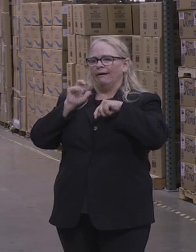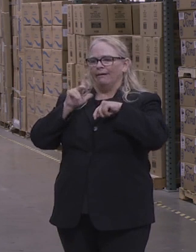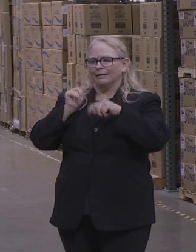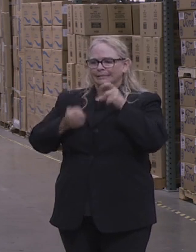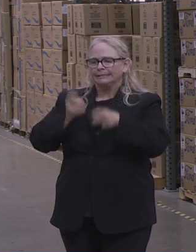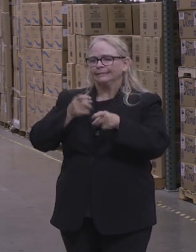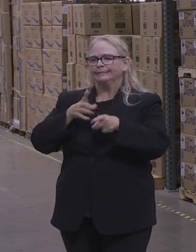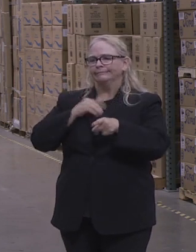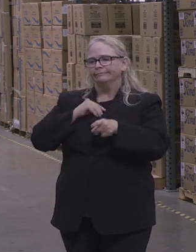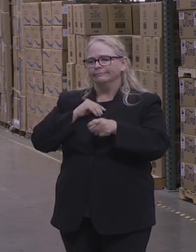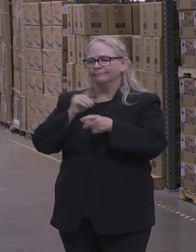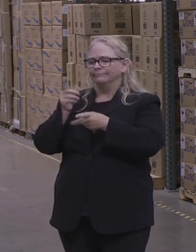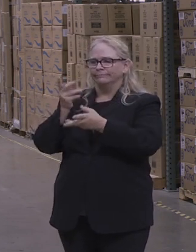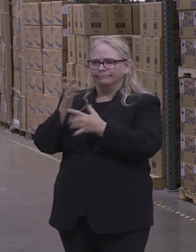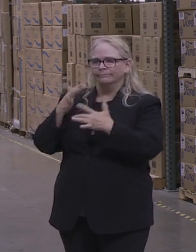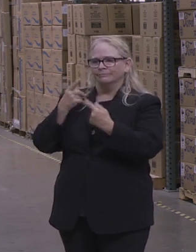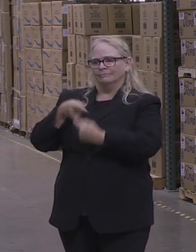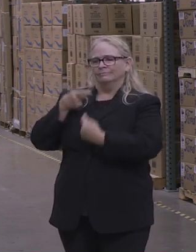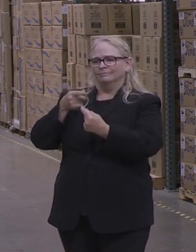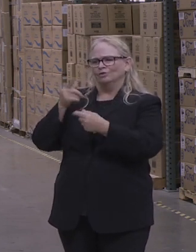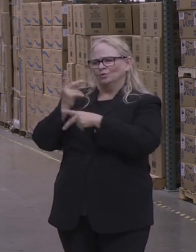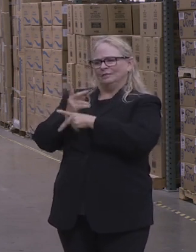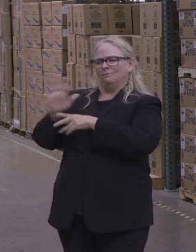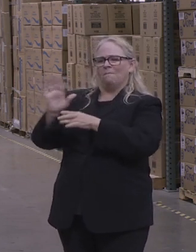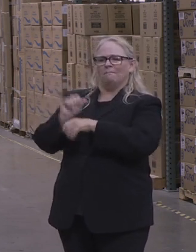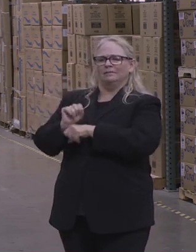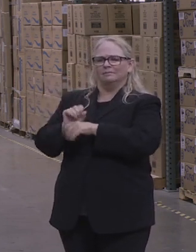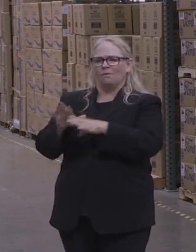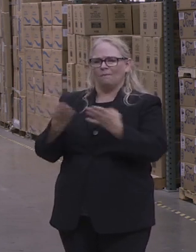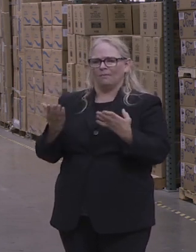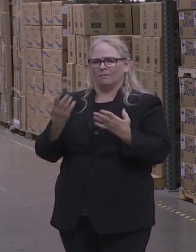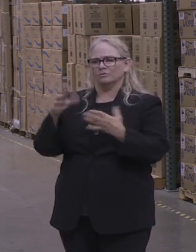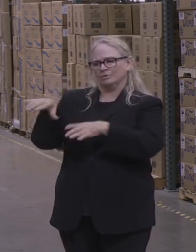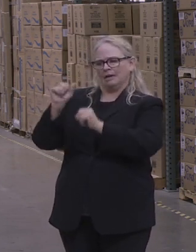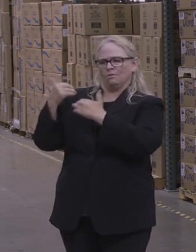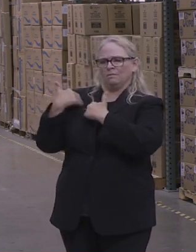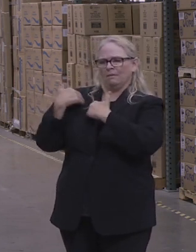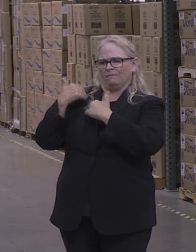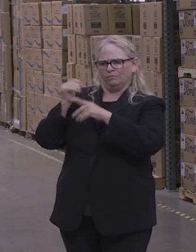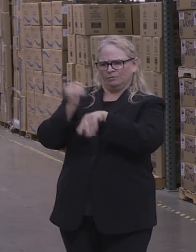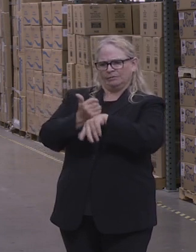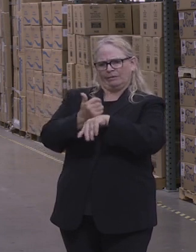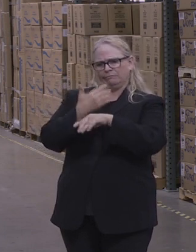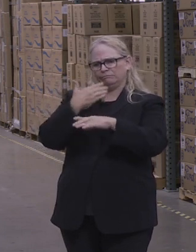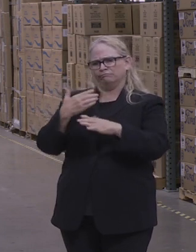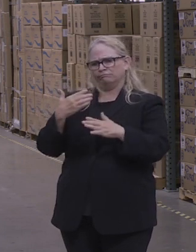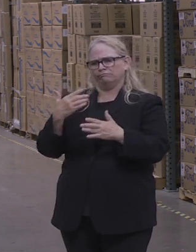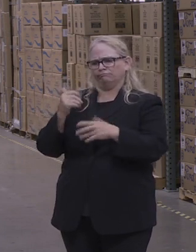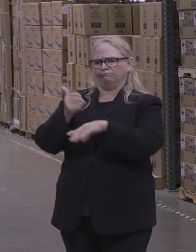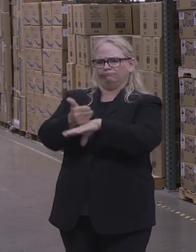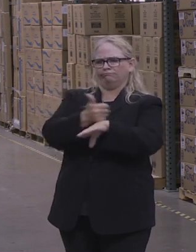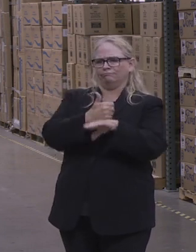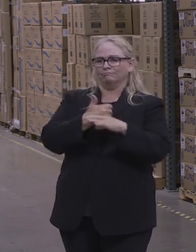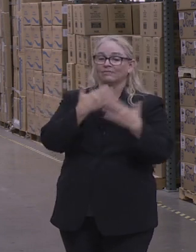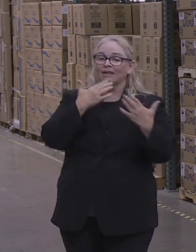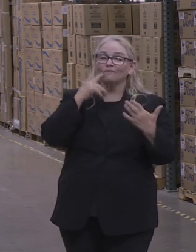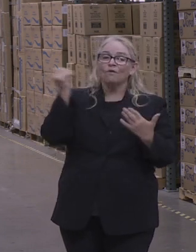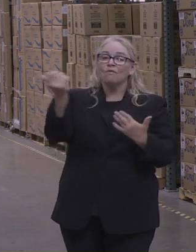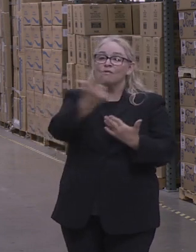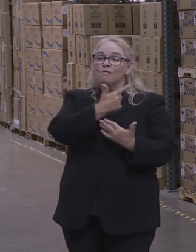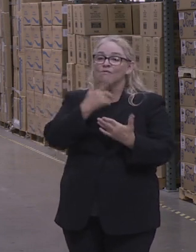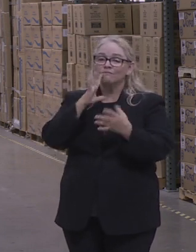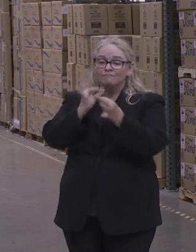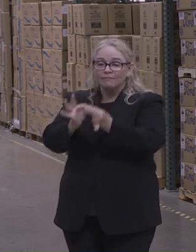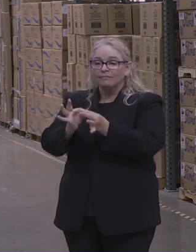modifications that you're now accountable and responsible for putting in place. Thank you for keeping the faith. And if you've lost the faith, let me